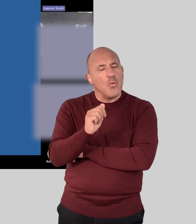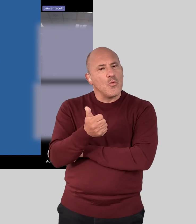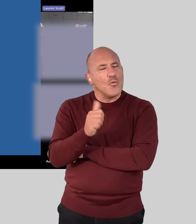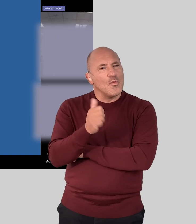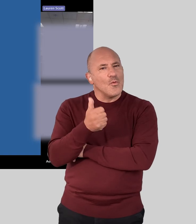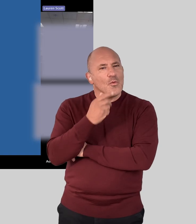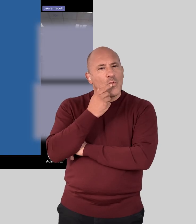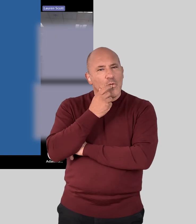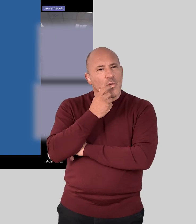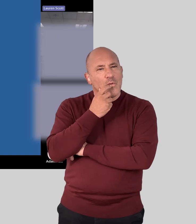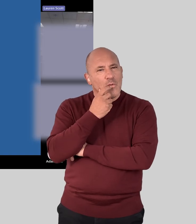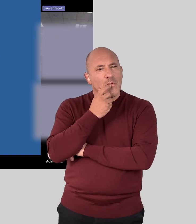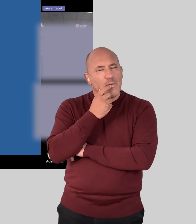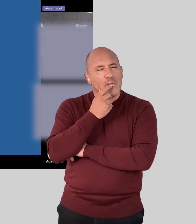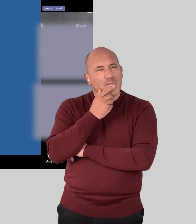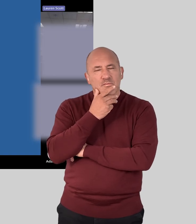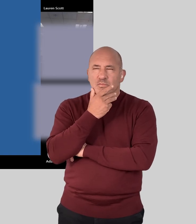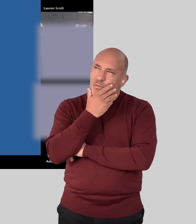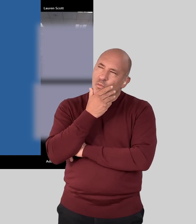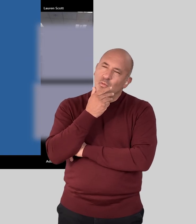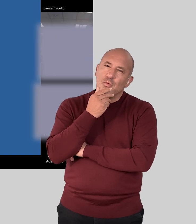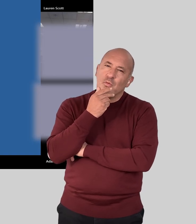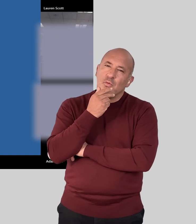It's a good question.